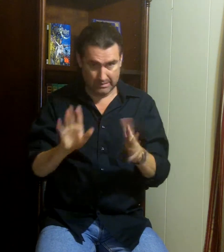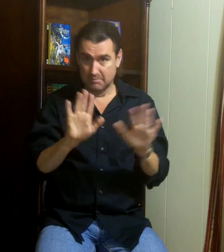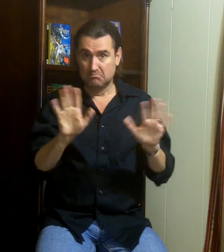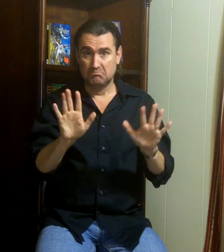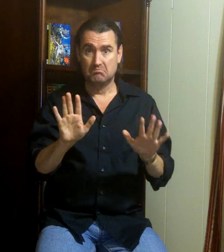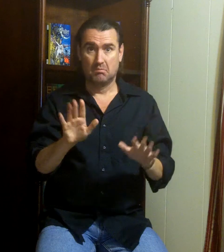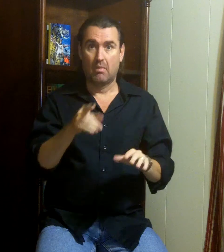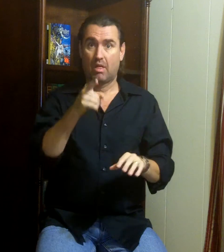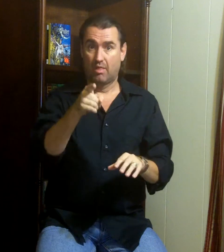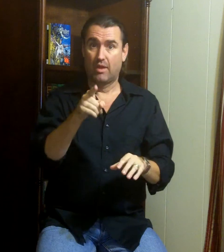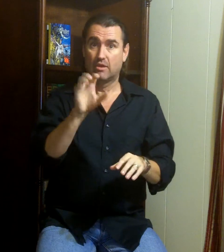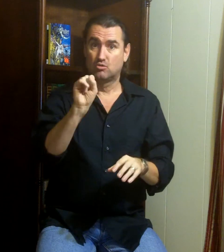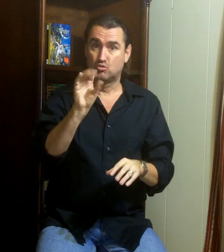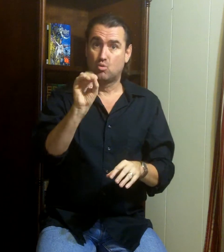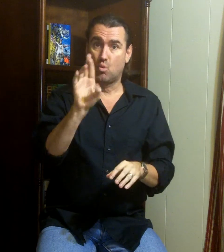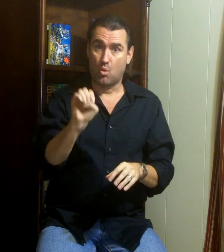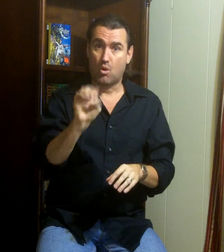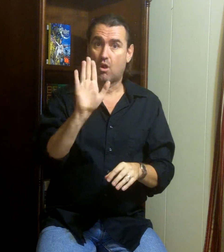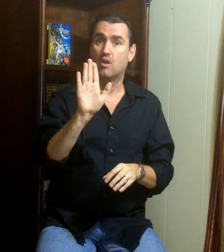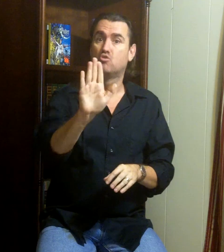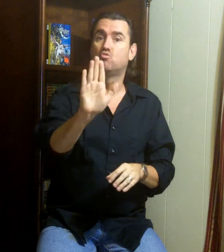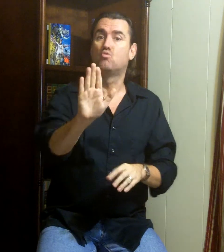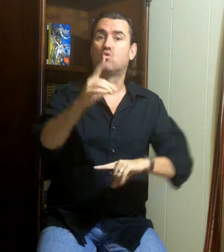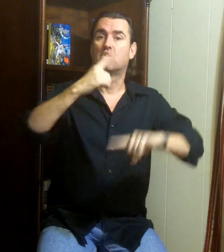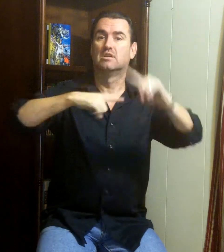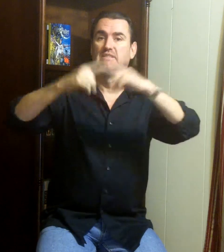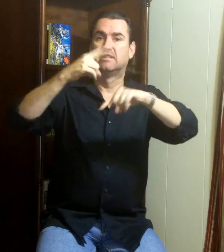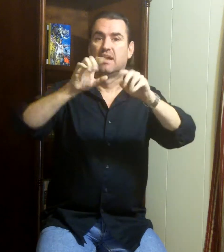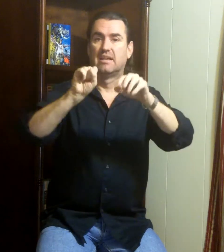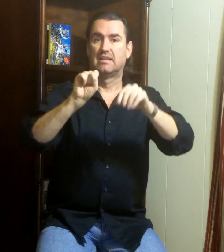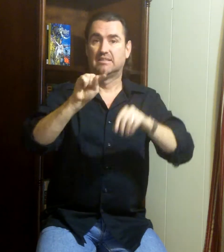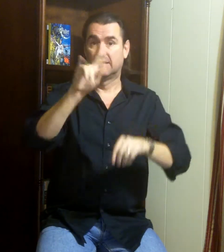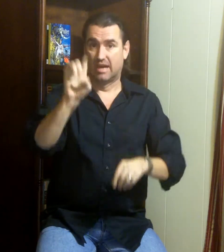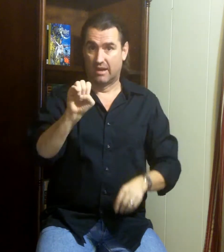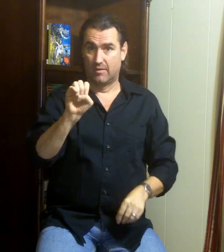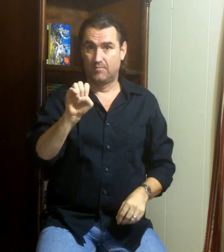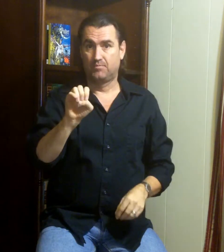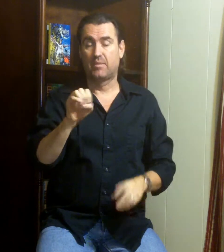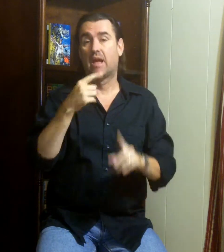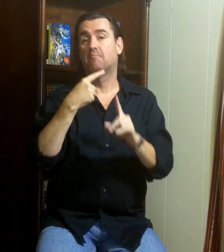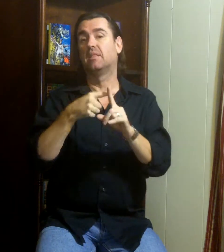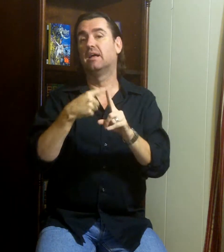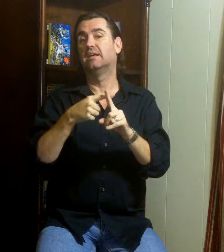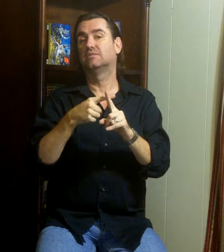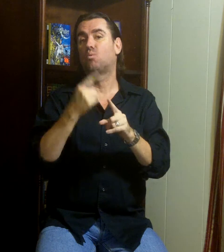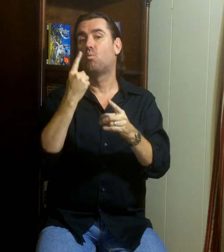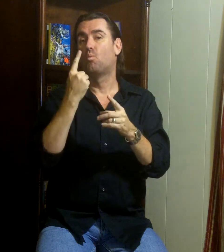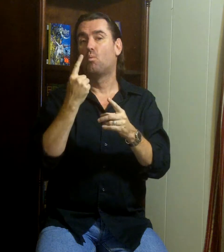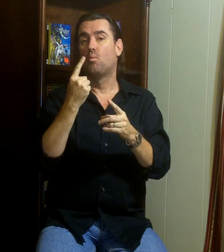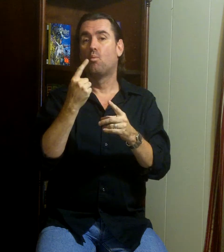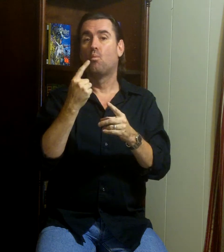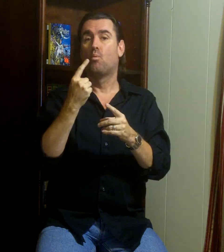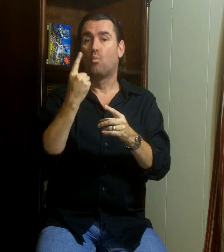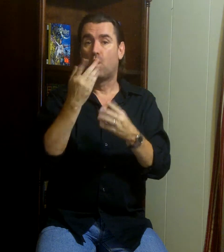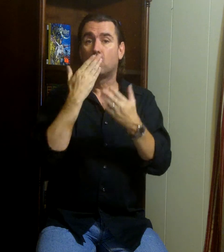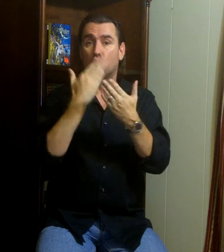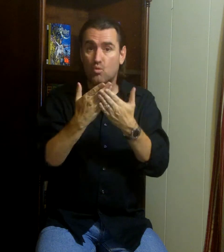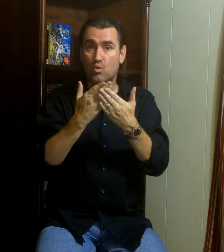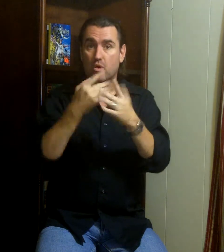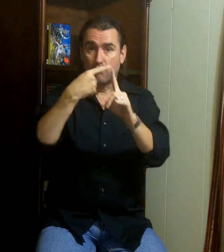one of the nice things the ESSE does is they'll actually tell you what your signing style or your interpreting style is.